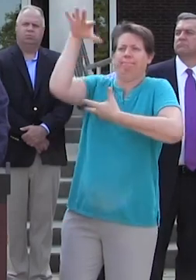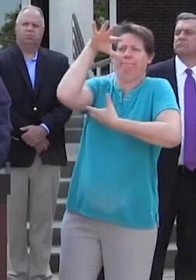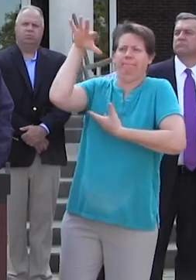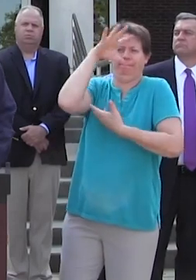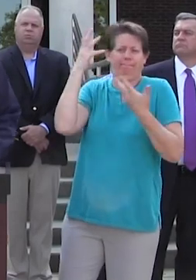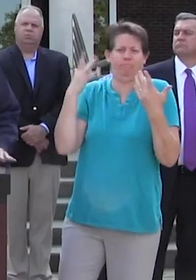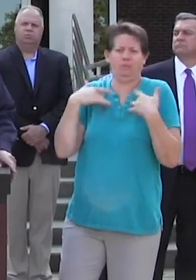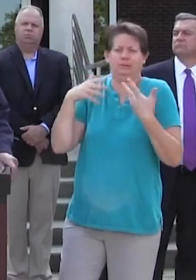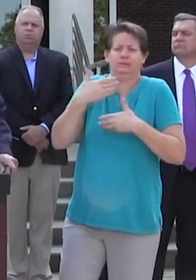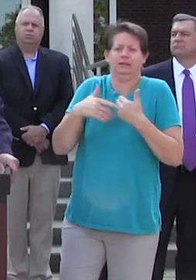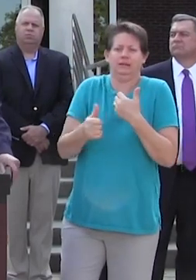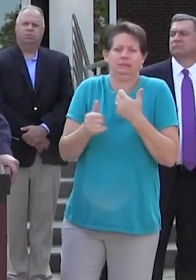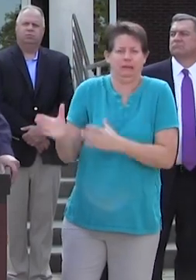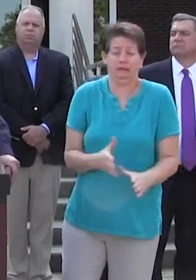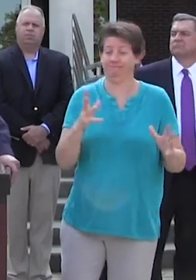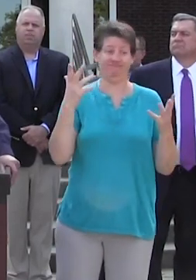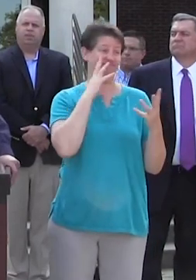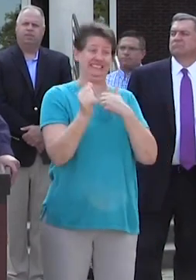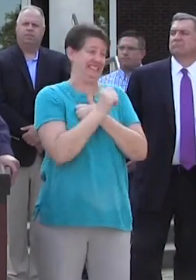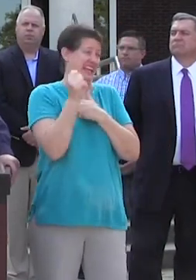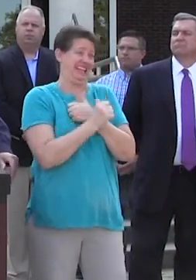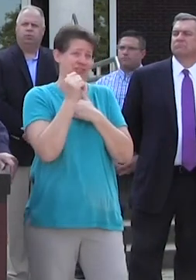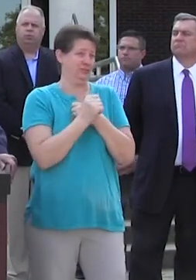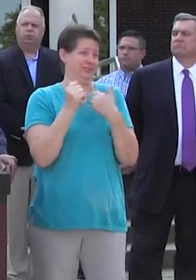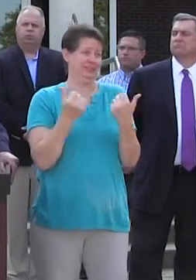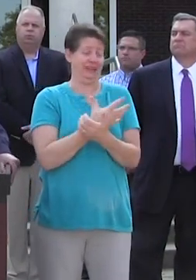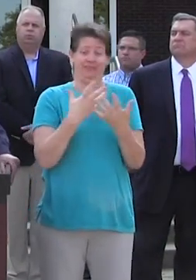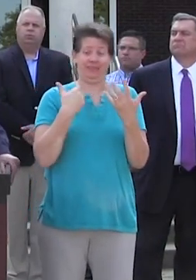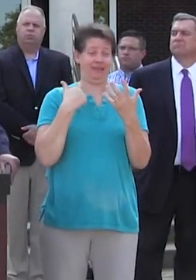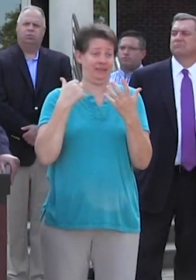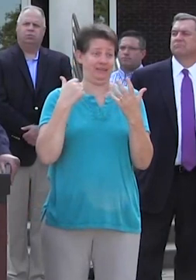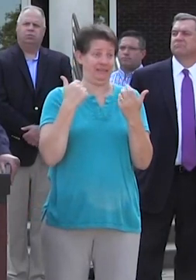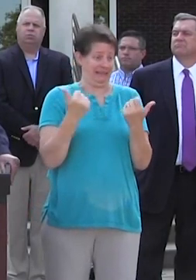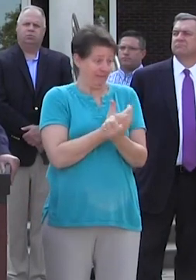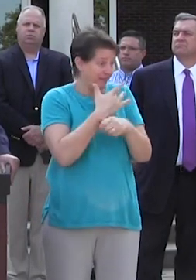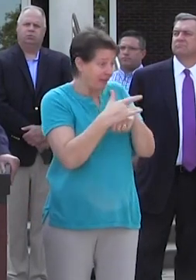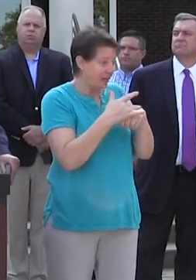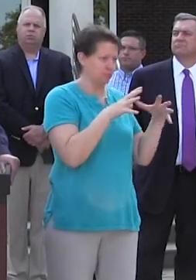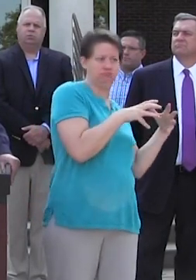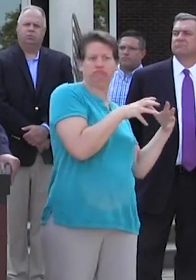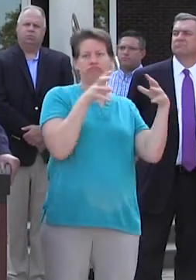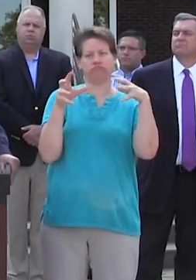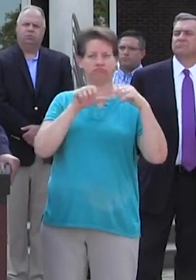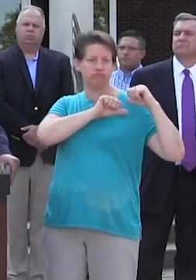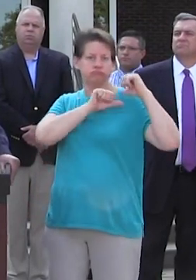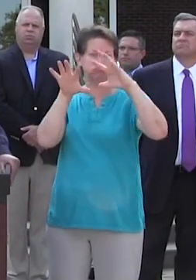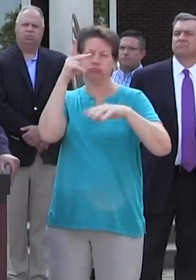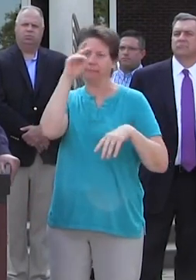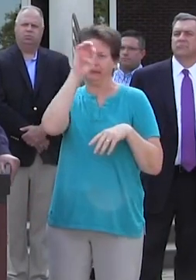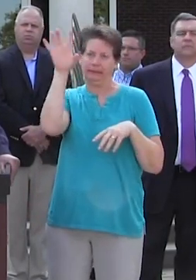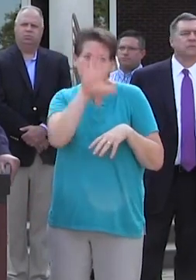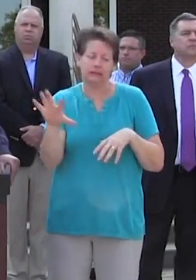what the next plan is on? It's dangerous. Everything, all of our resources have shifted to the PD region. Because again, although